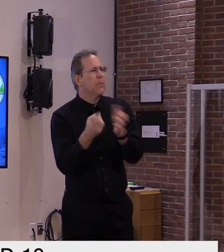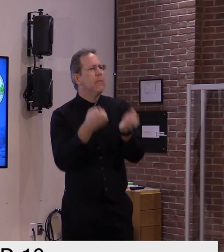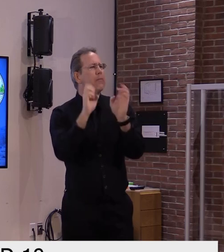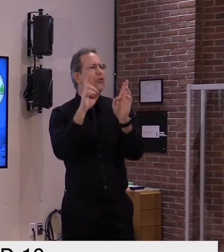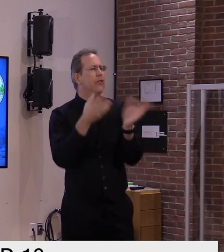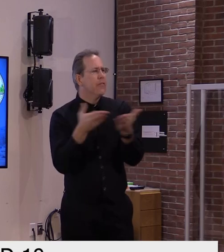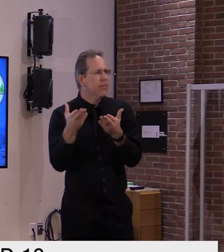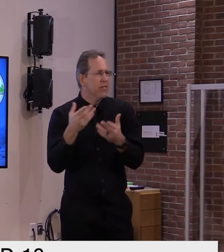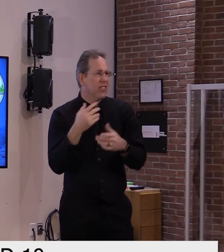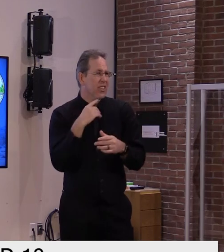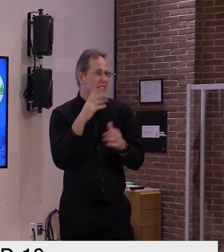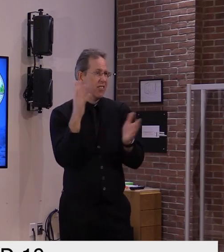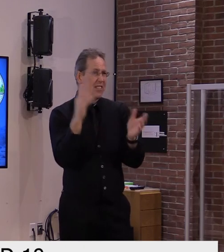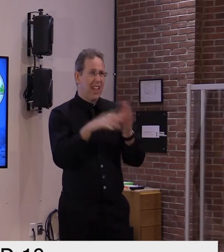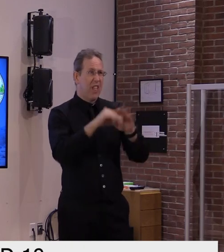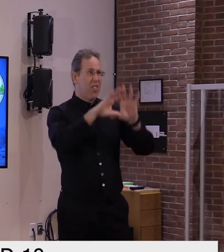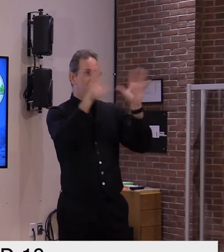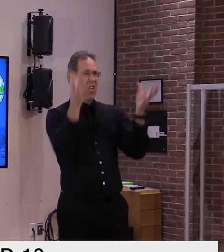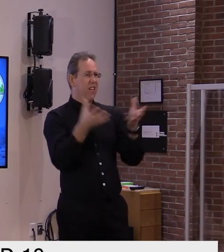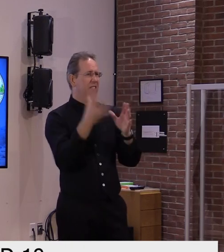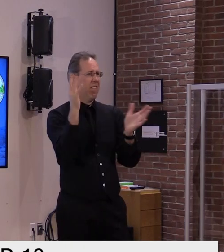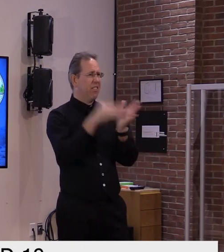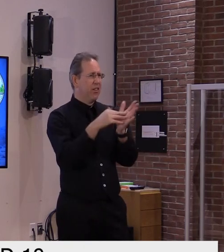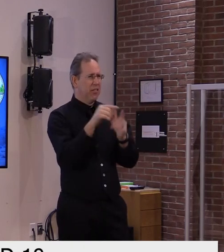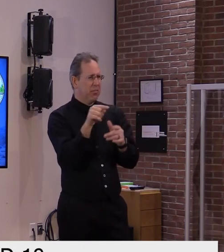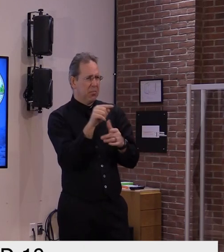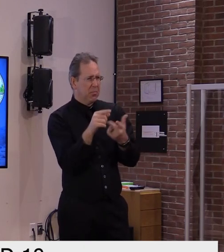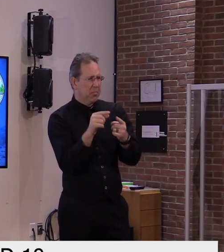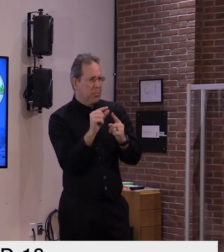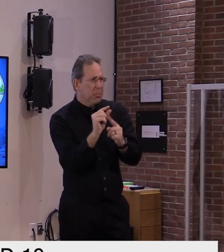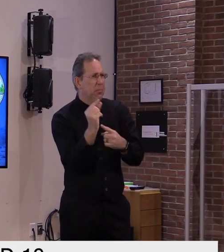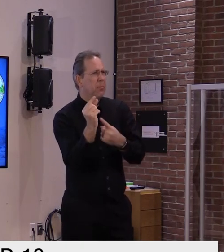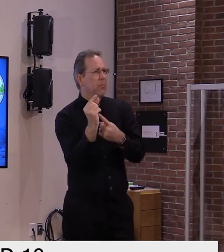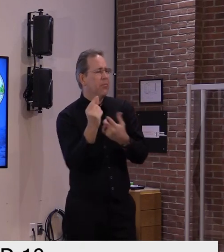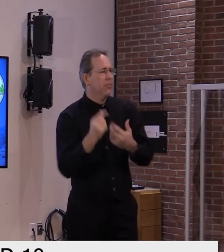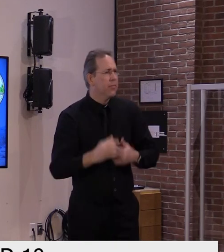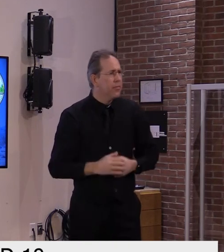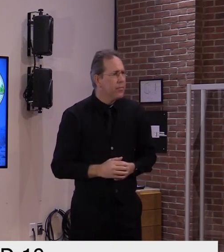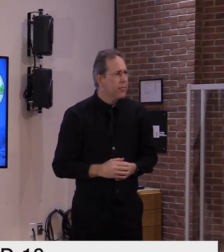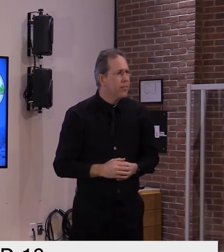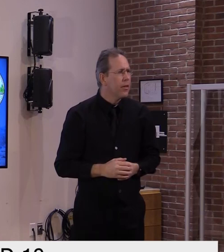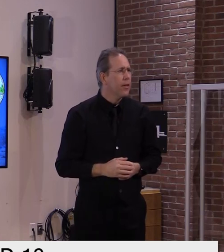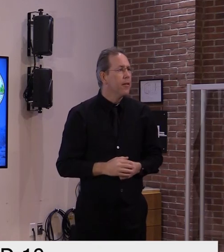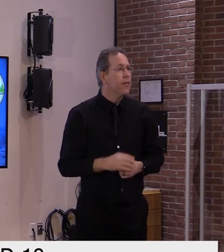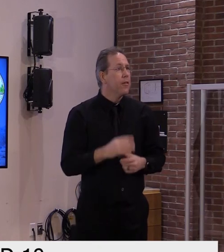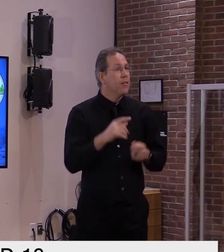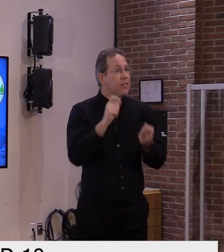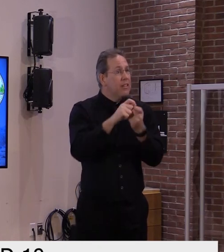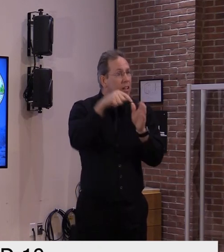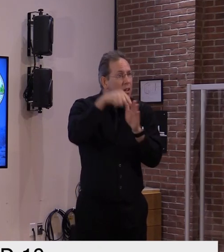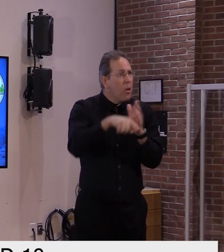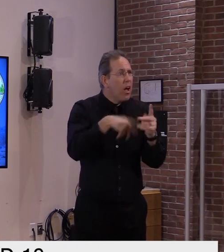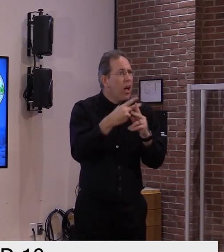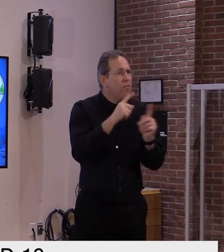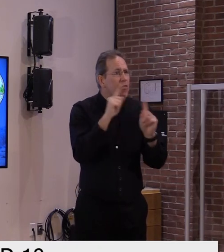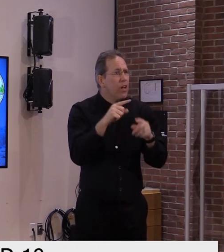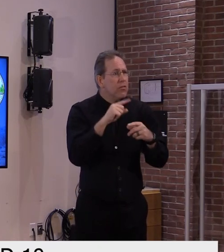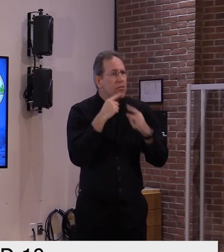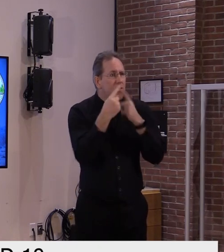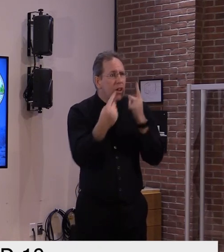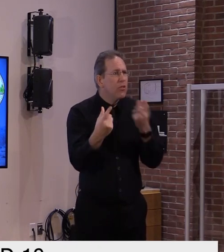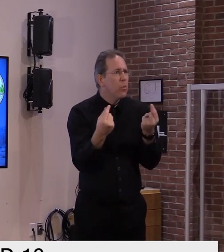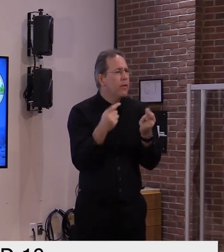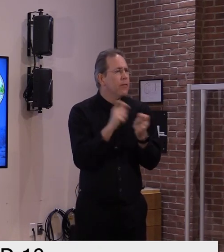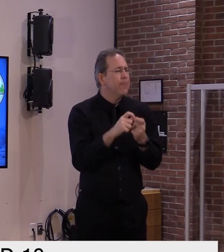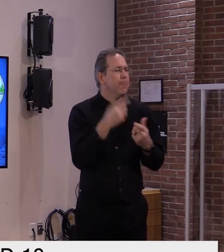Right. Treatment, would that be, or? I'm not aware of the details. Okay. Very good, thanks. But